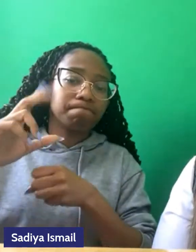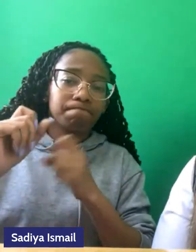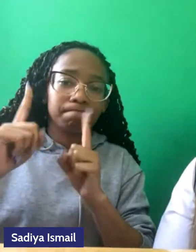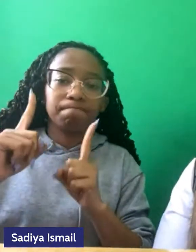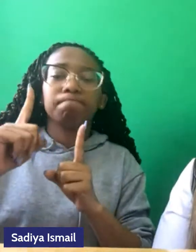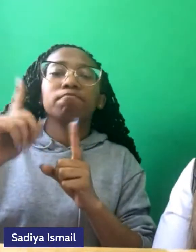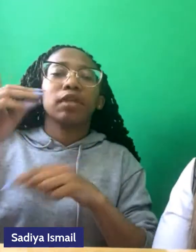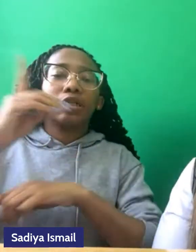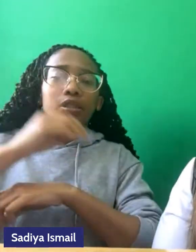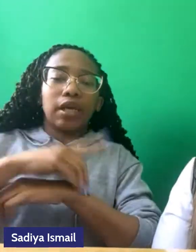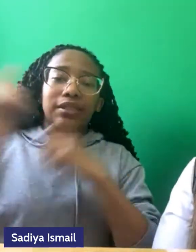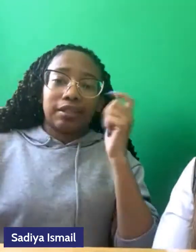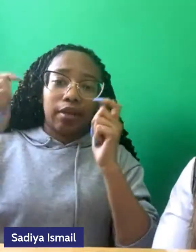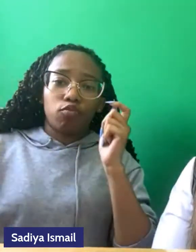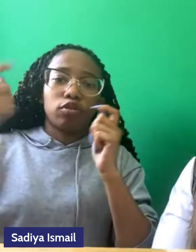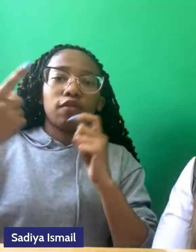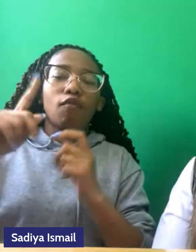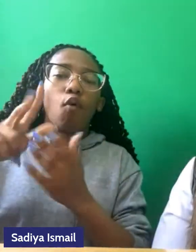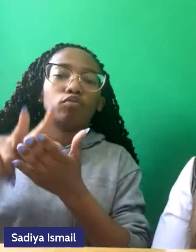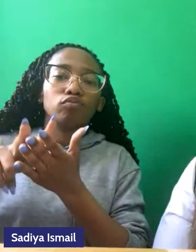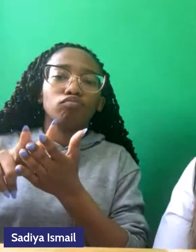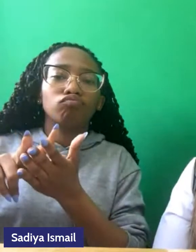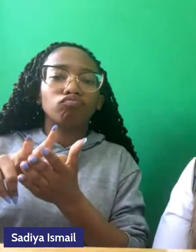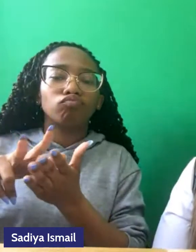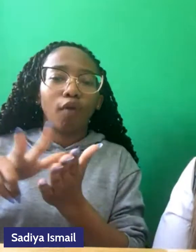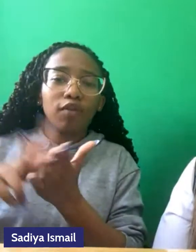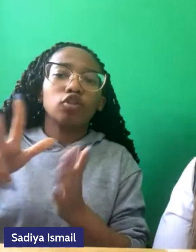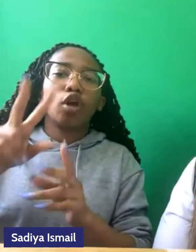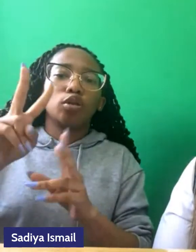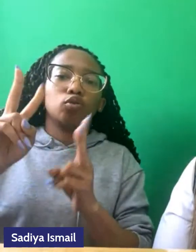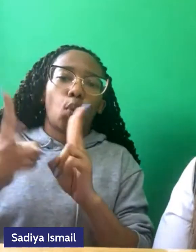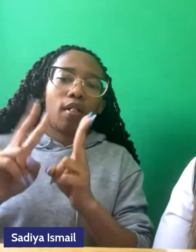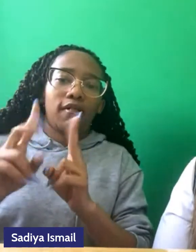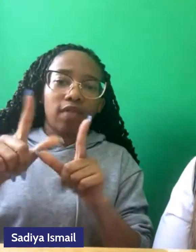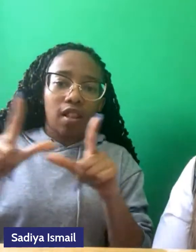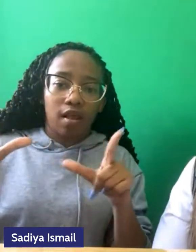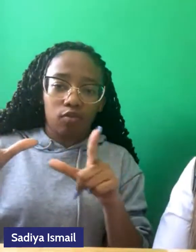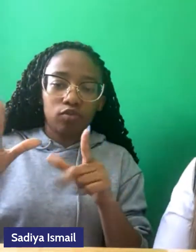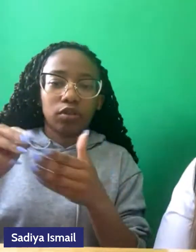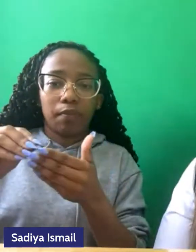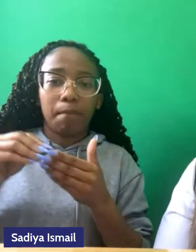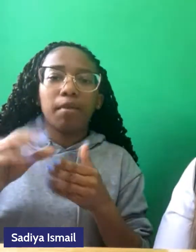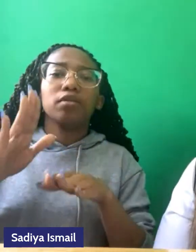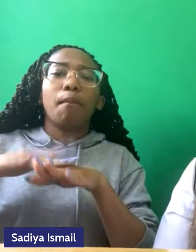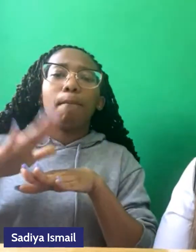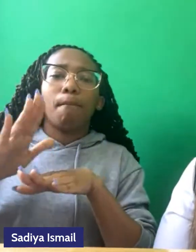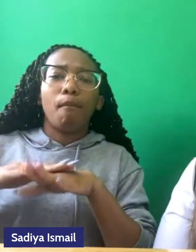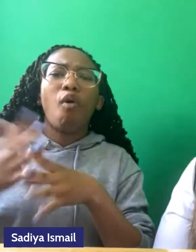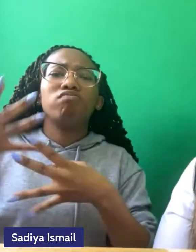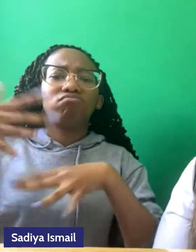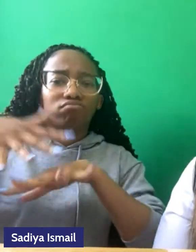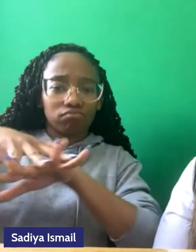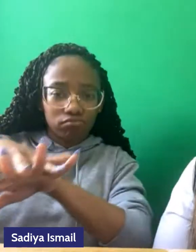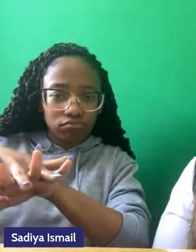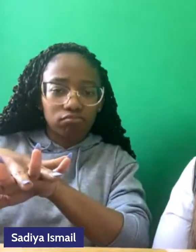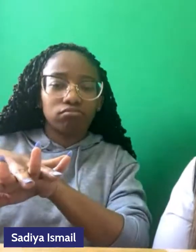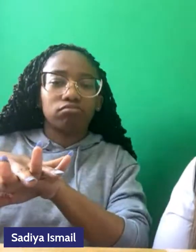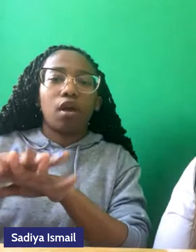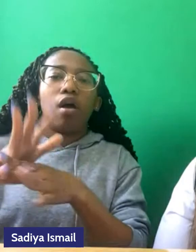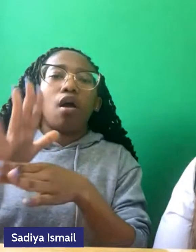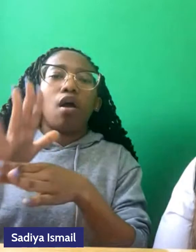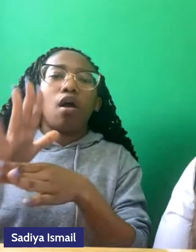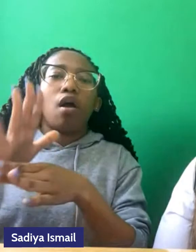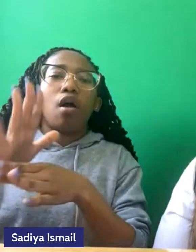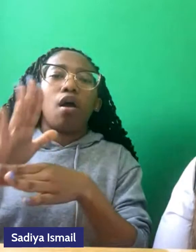celebration of the 12th official language. And I think now that brings on more inclusivity, more ways